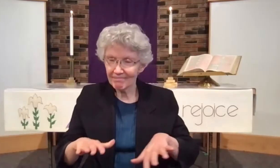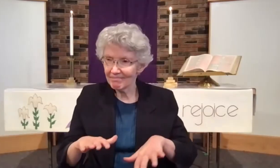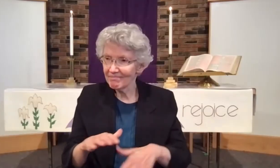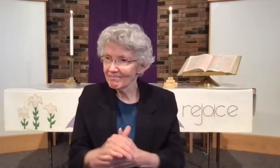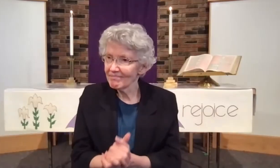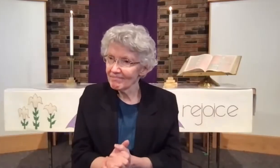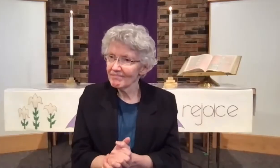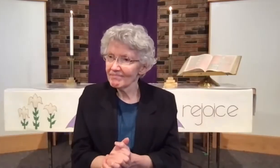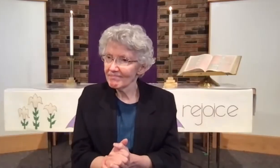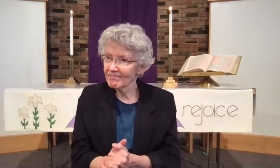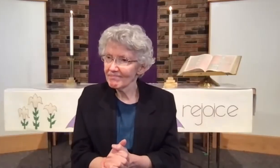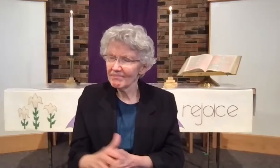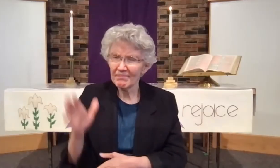Receive the blessing.